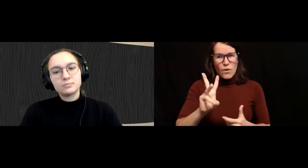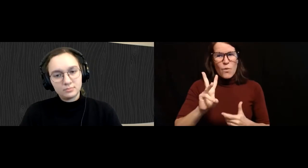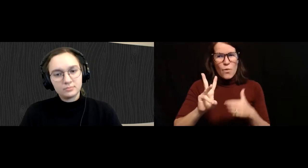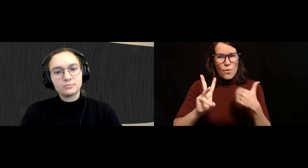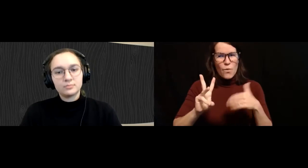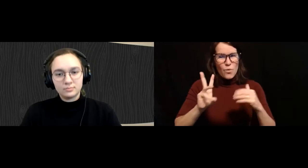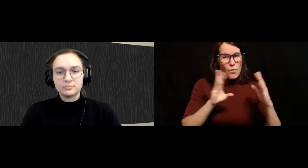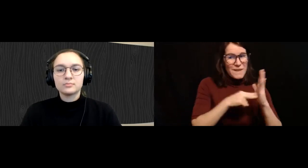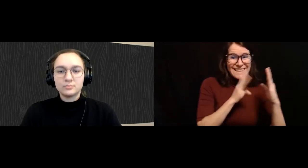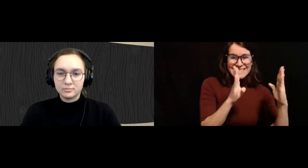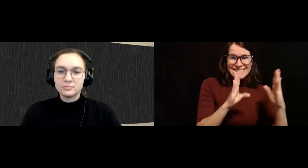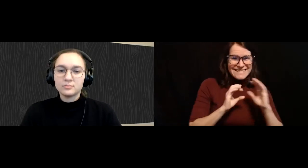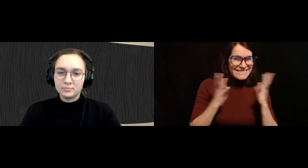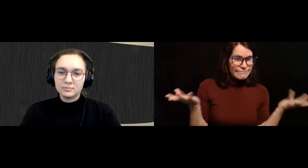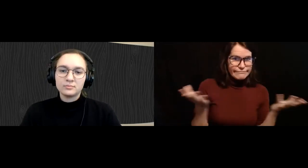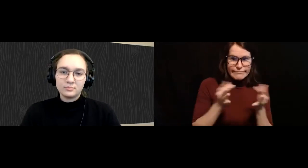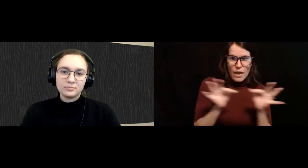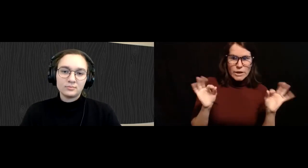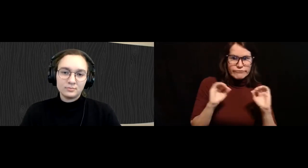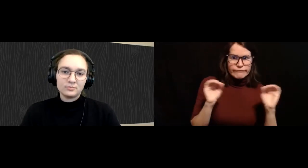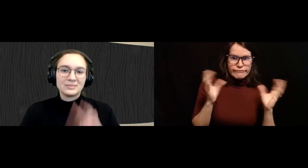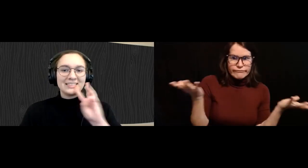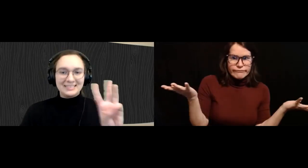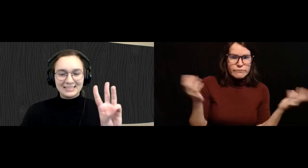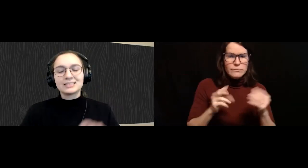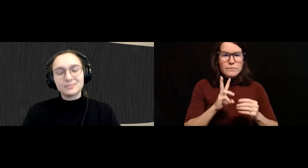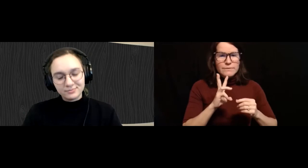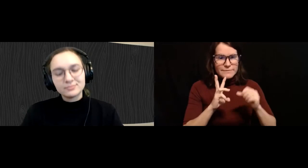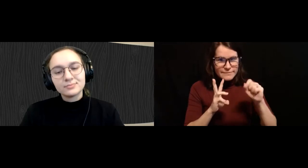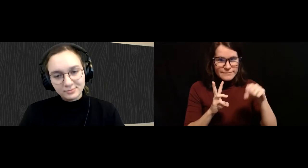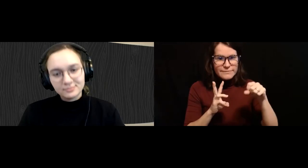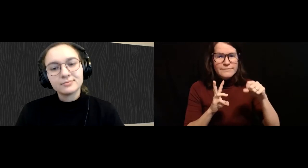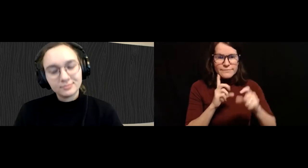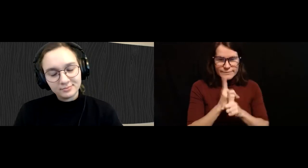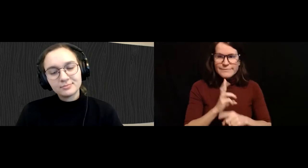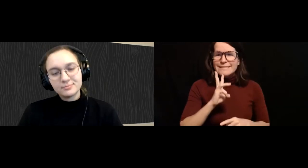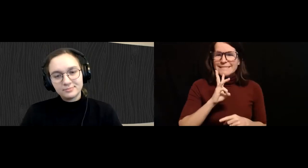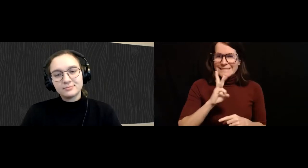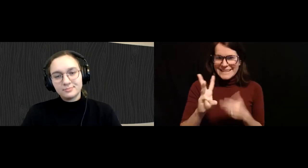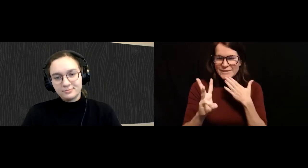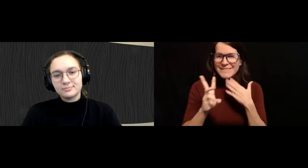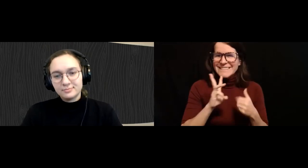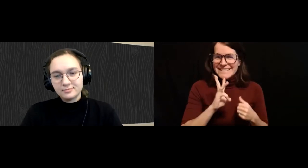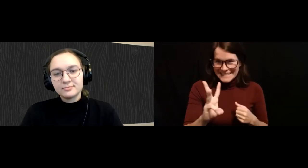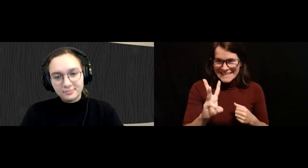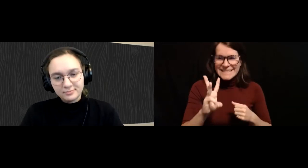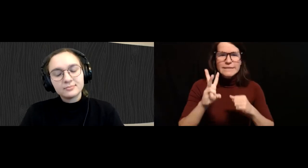American Sign Language. And I was already 6 years old by this time, which means I had minimal, if any, language prior to